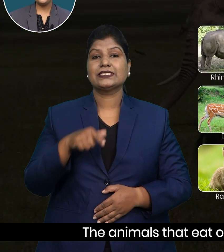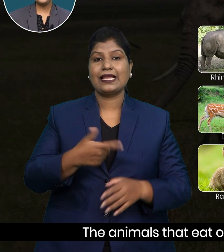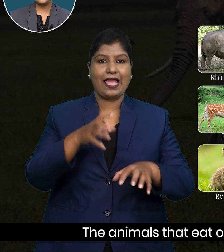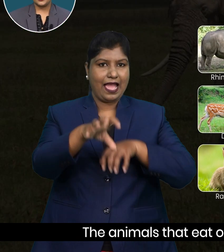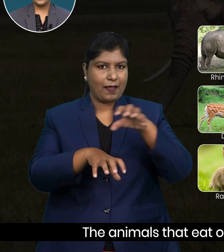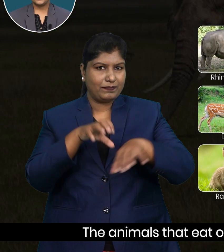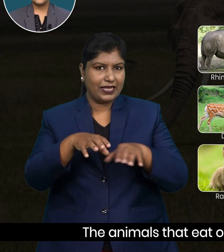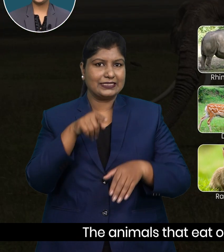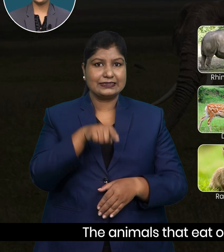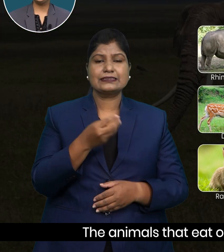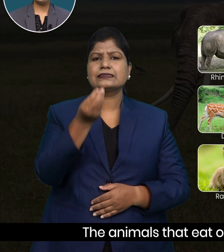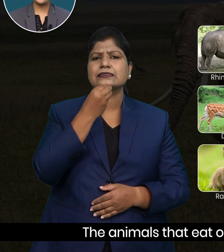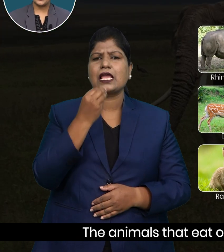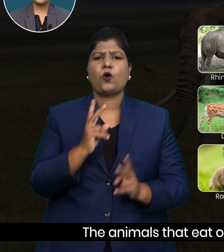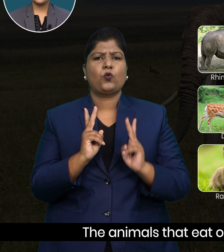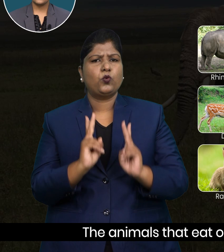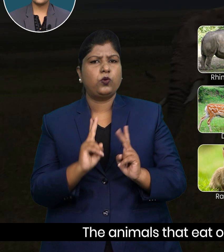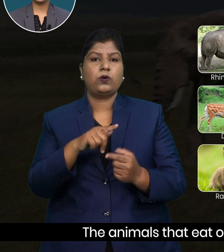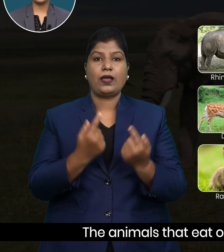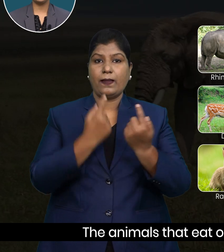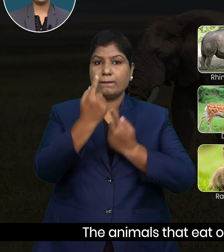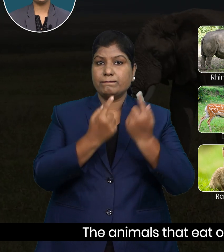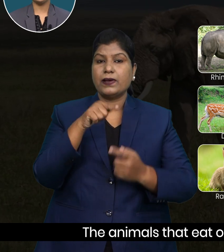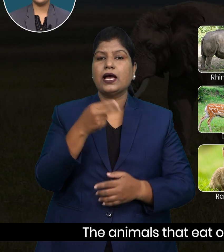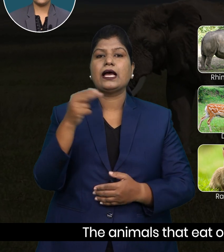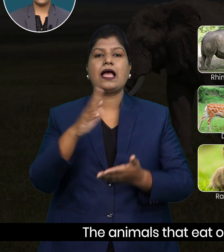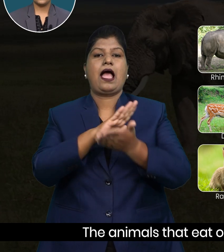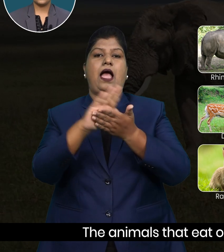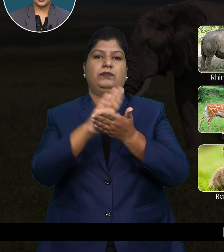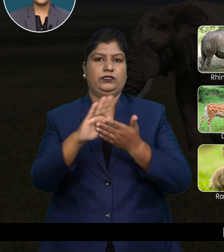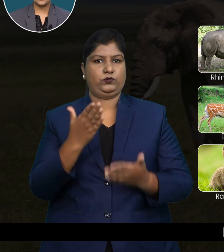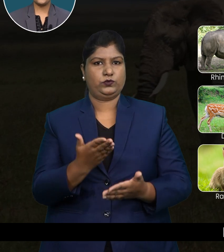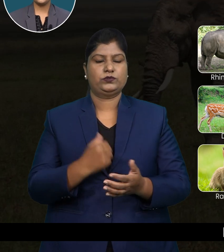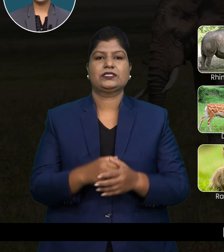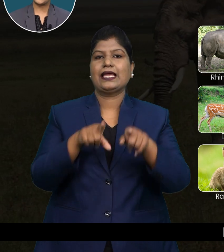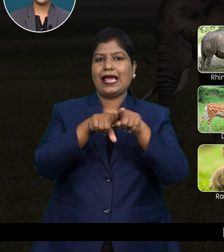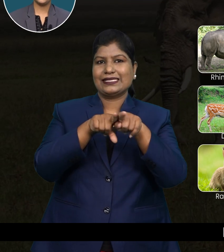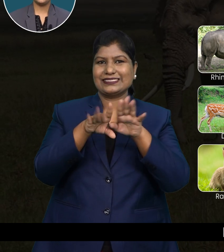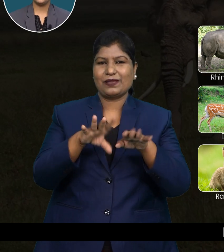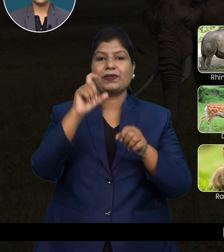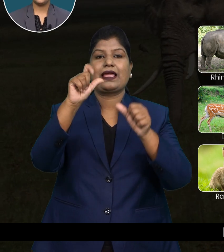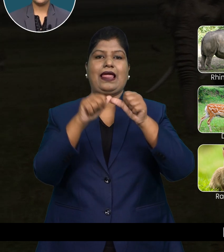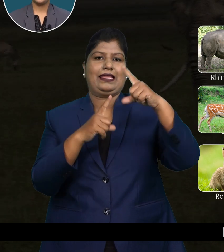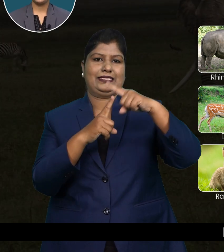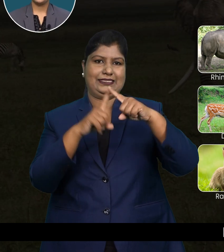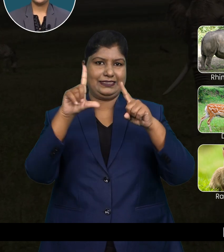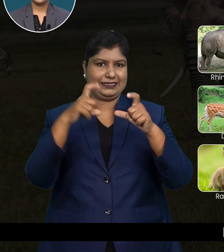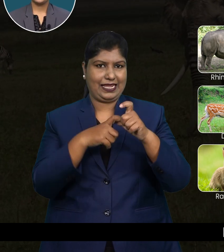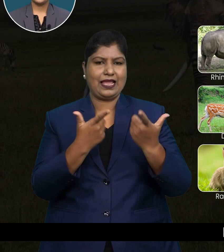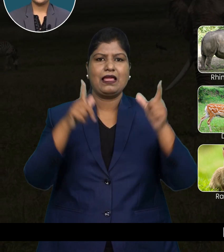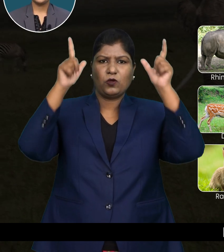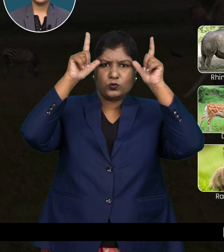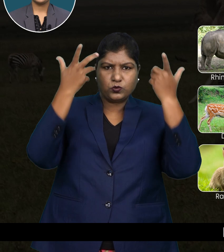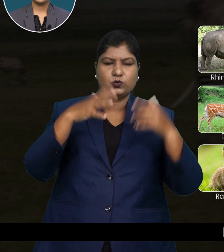The animals that eat only plants are called herbivores. Example, cattle.